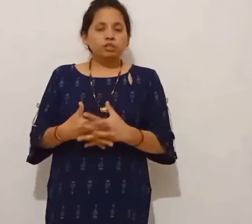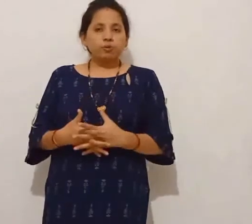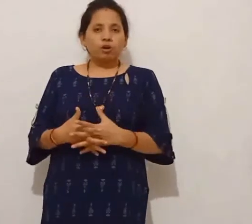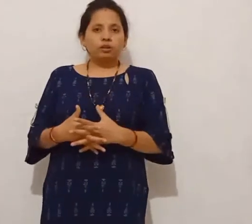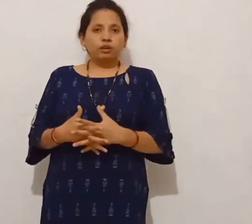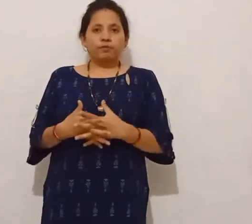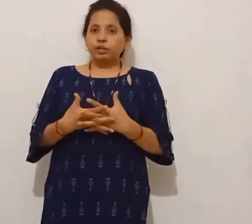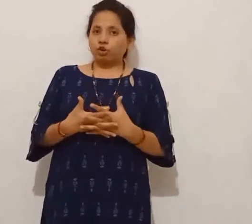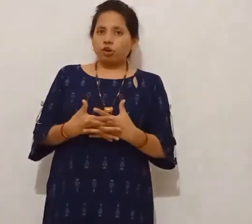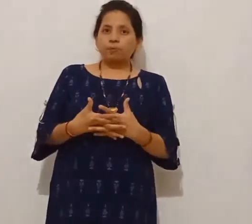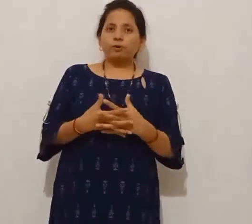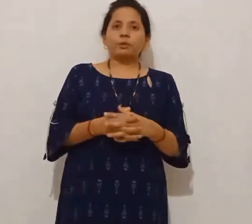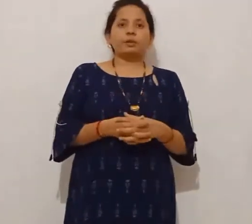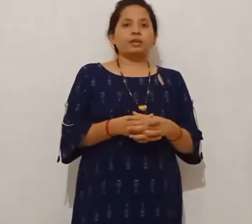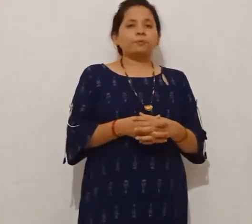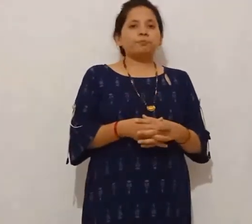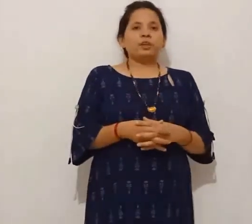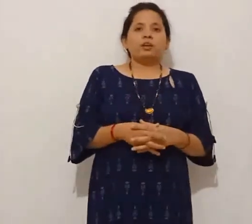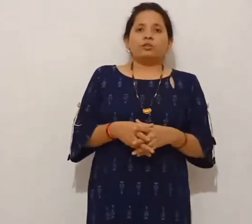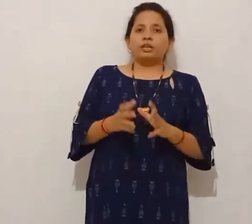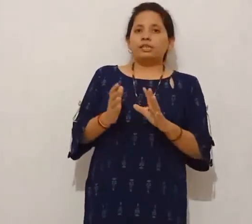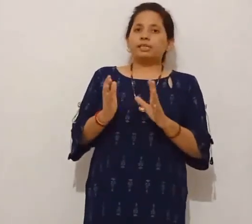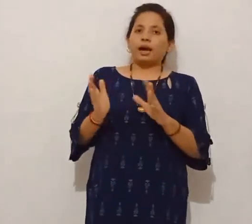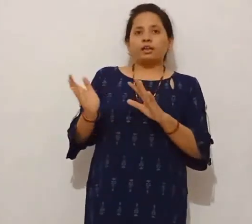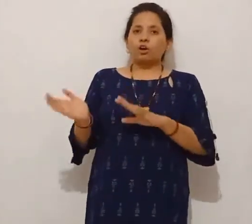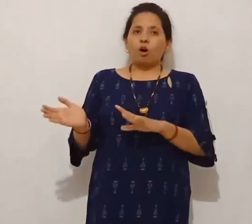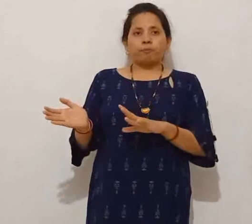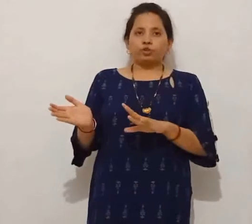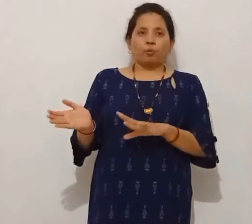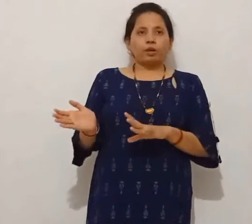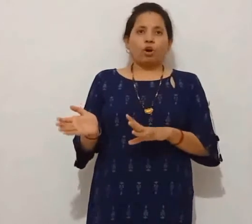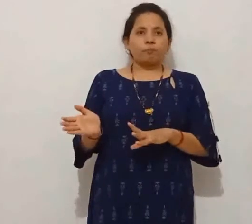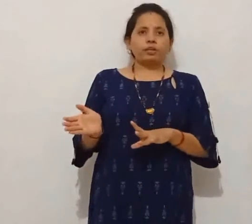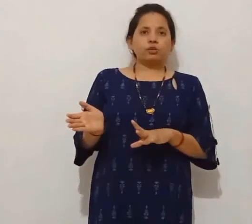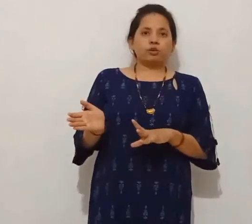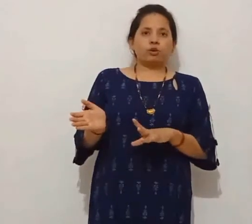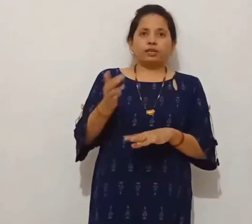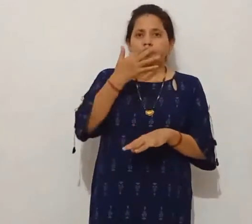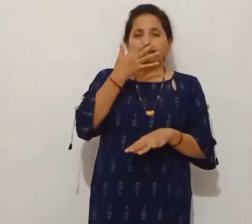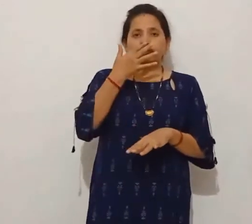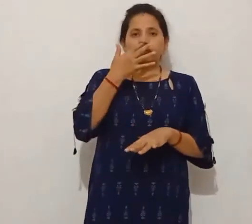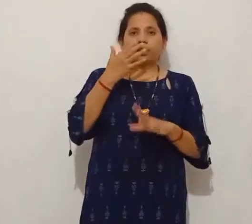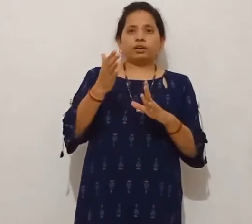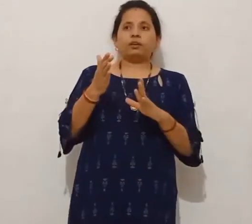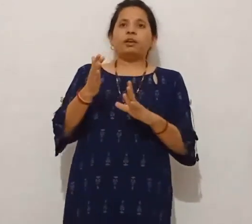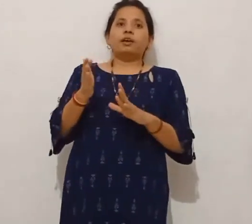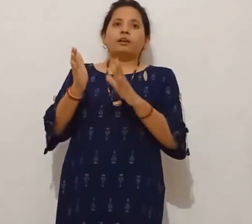mall? If we will talk about the meaning, so it is like a shopping complex only, but here